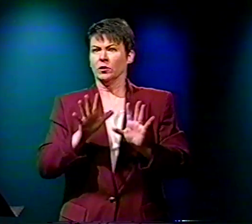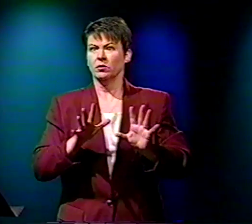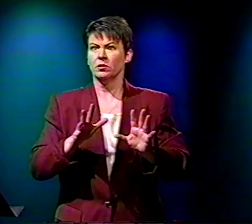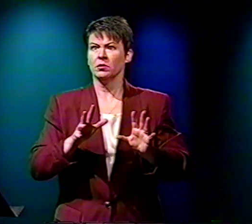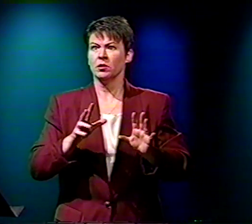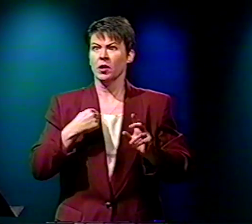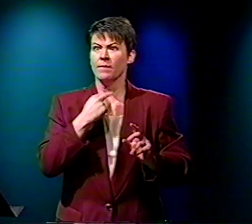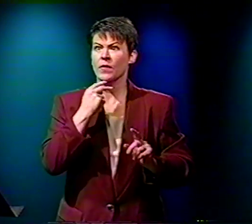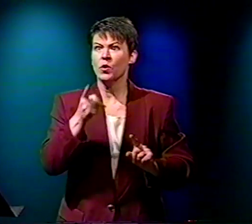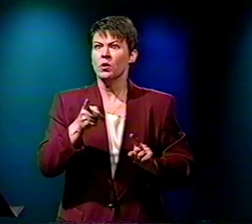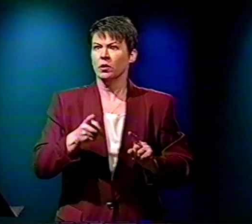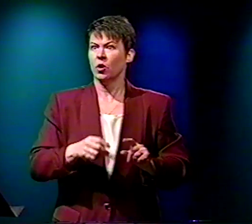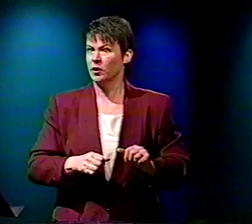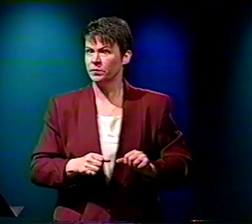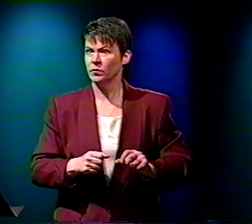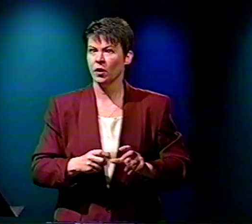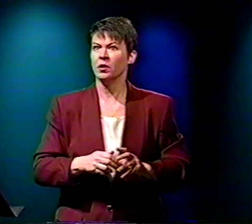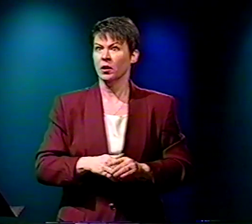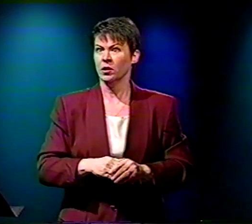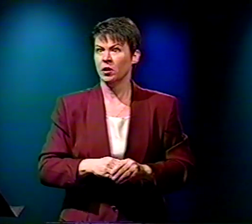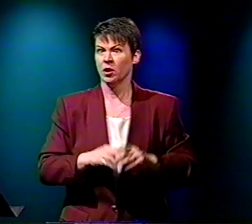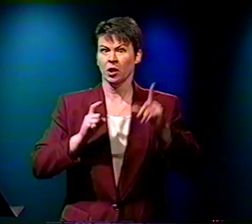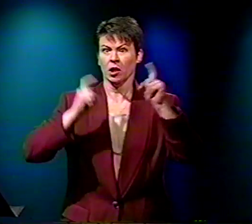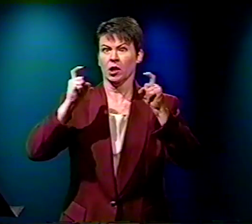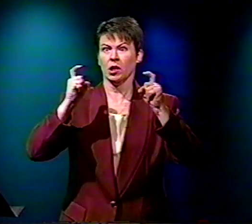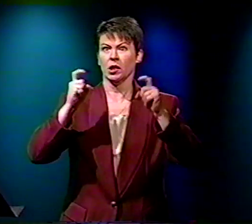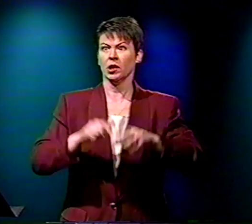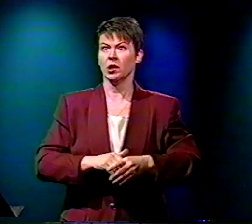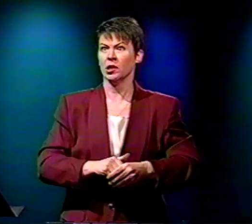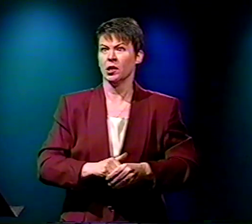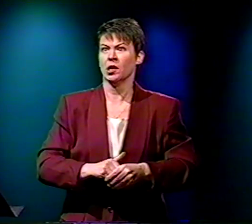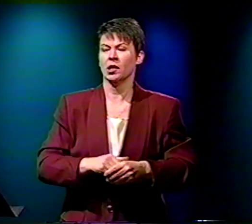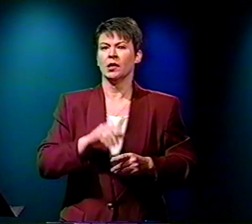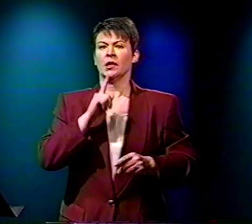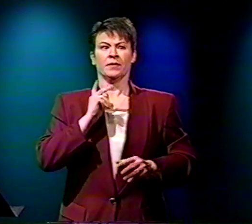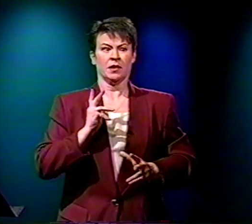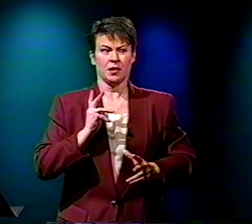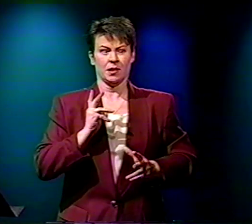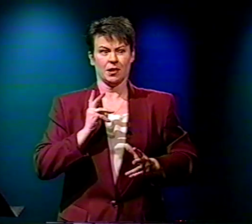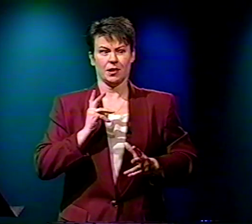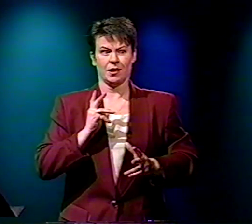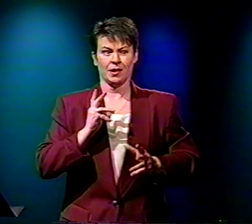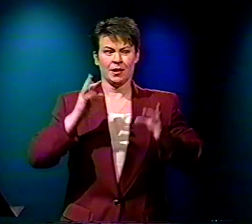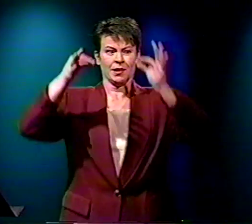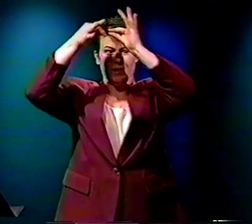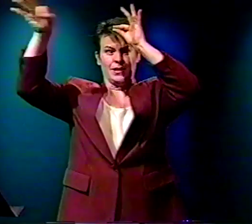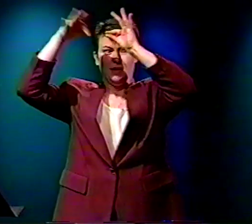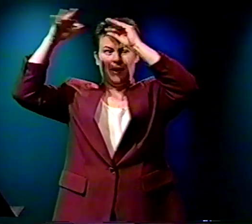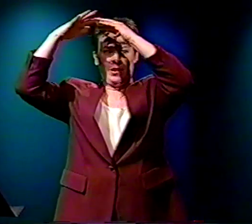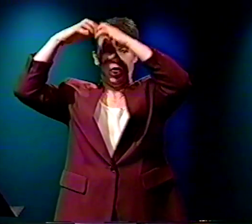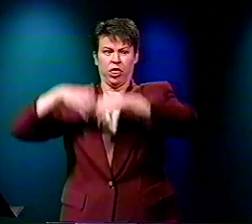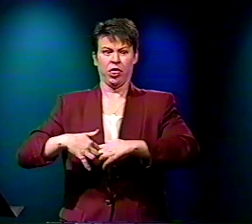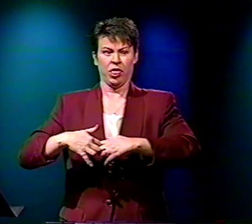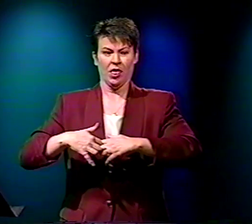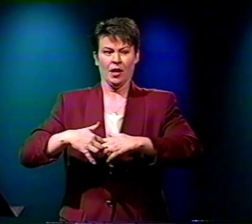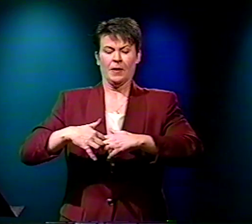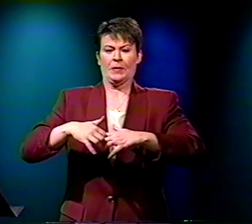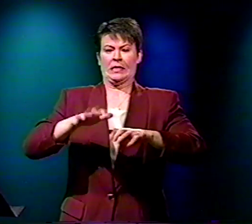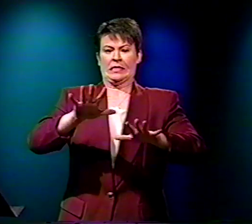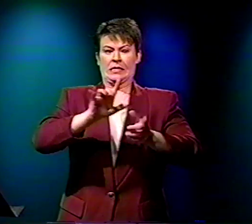feel that I can't participate. And then if I do, and the interpreter shows this immediate sense of panic as soon as as soon as I've started to